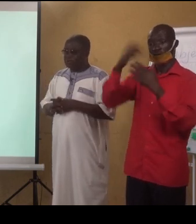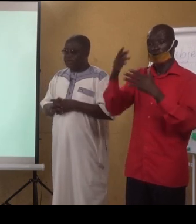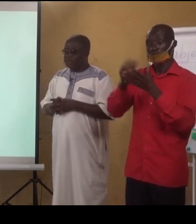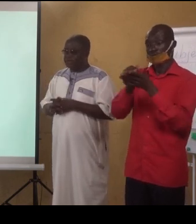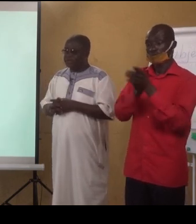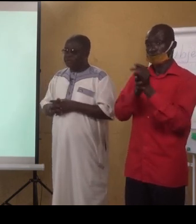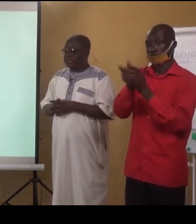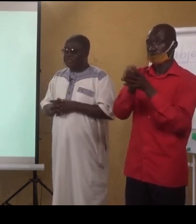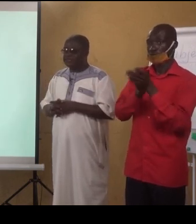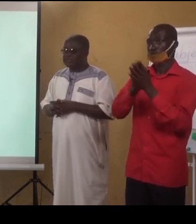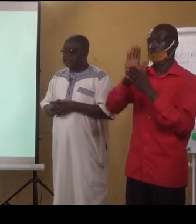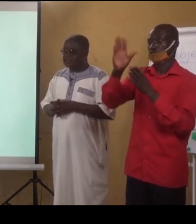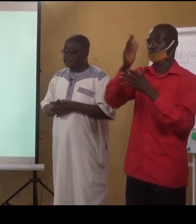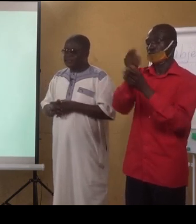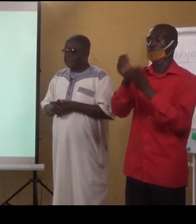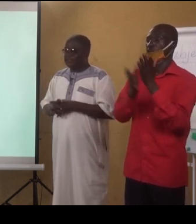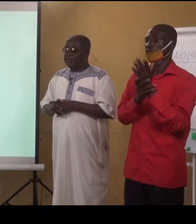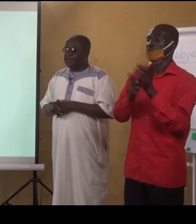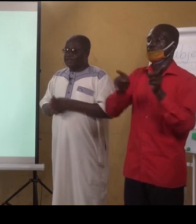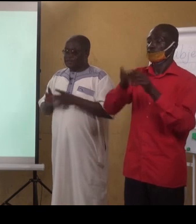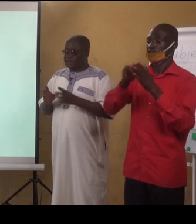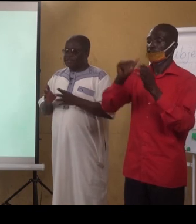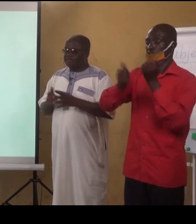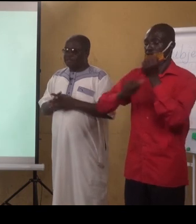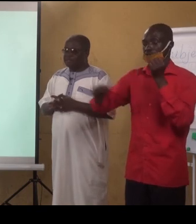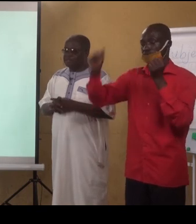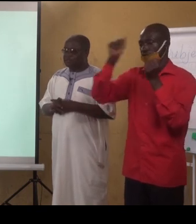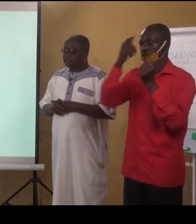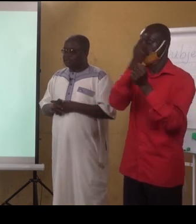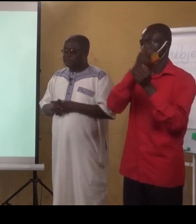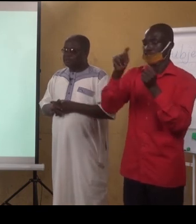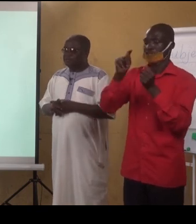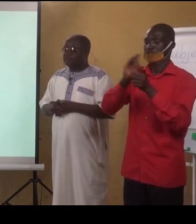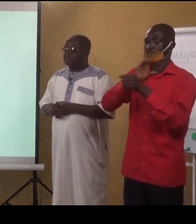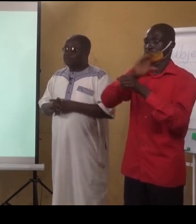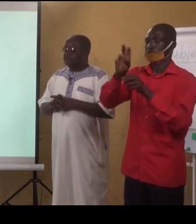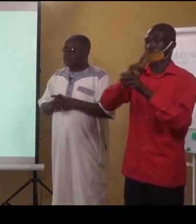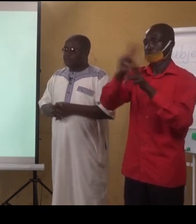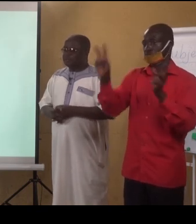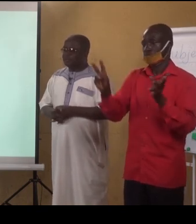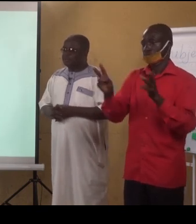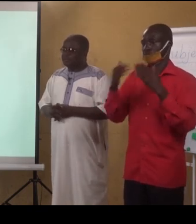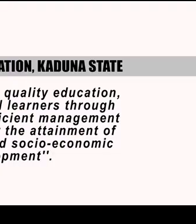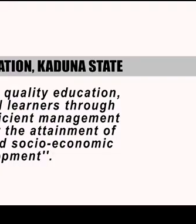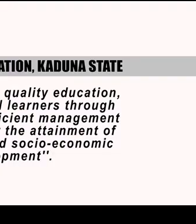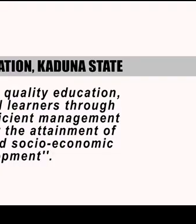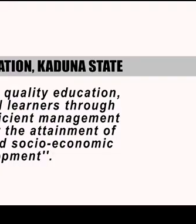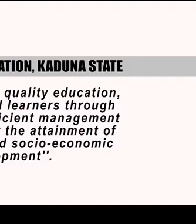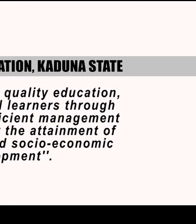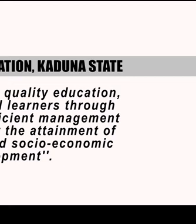to the warnings by the NCDC and the directive by the state government. God bless you.